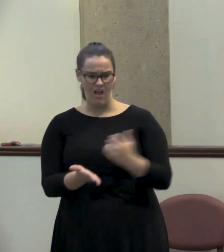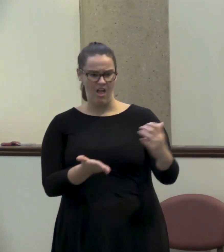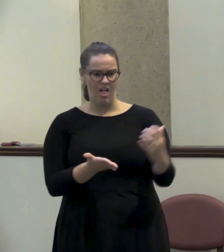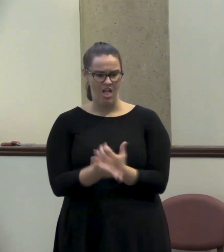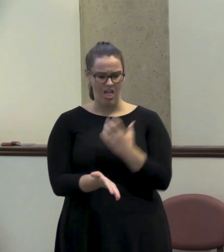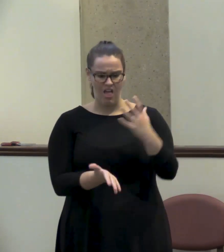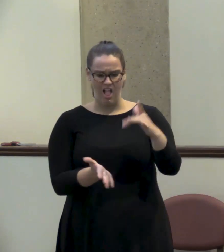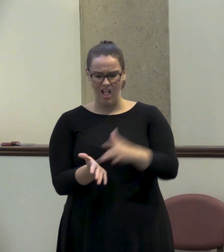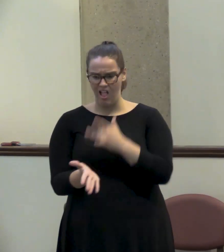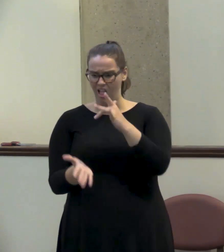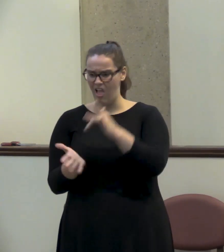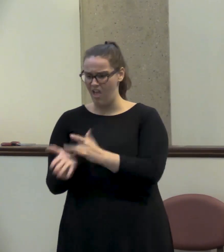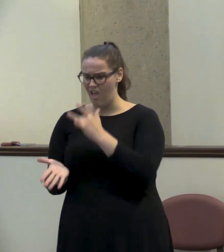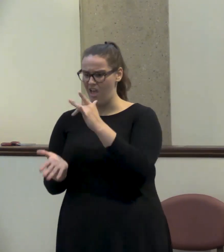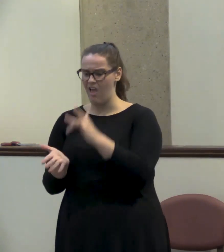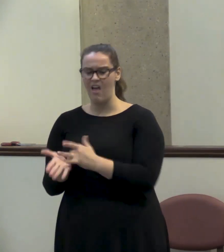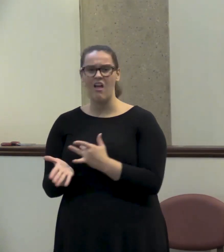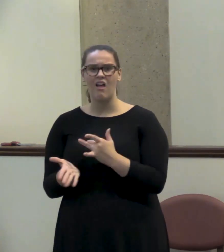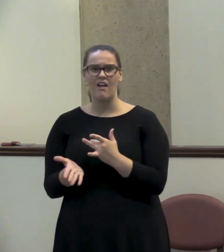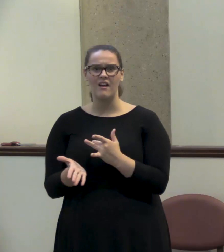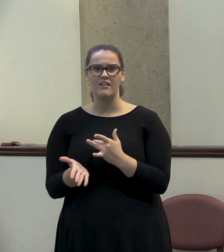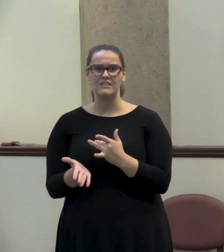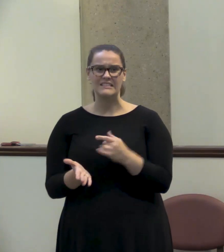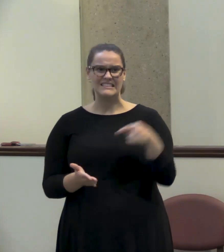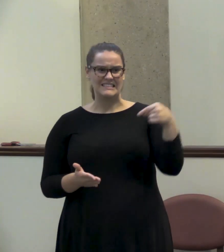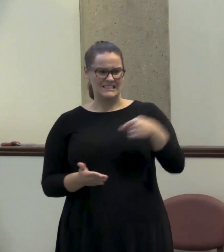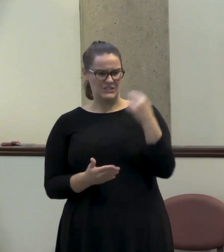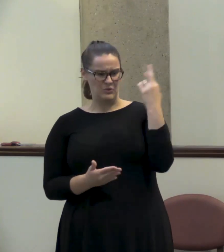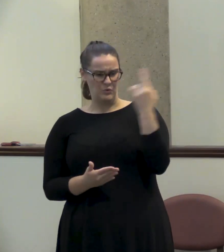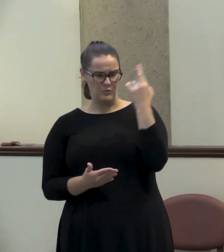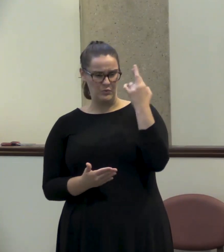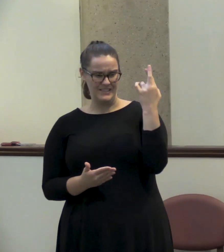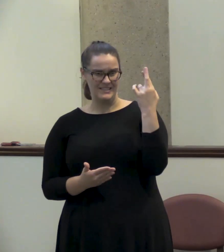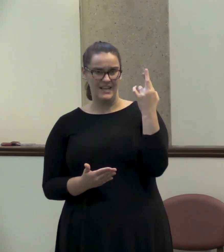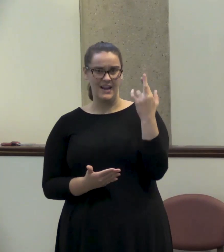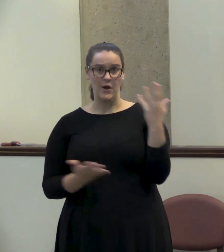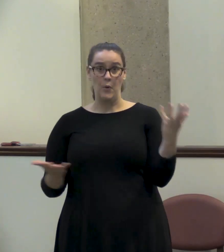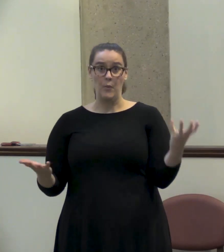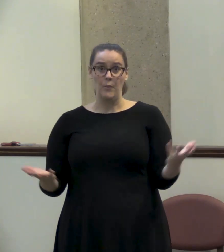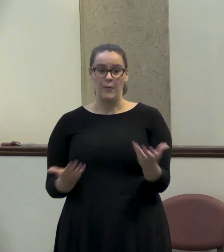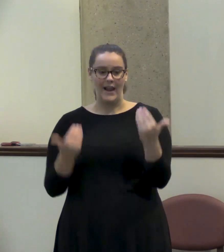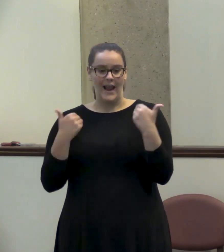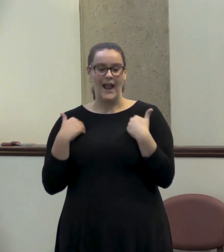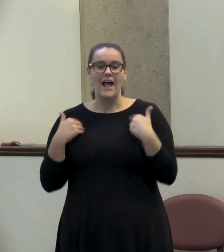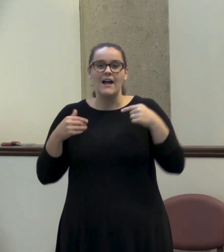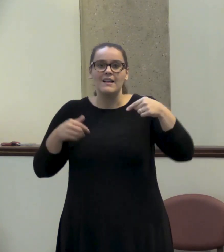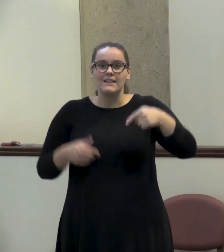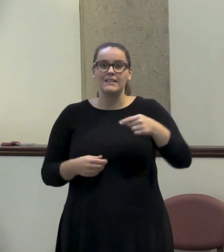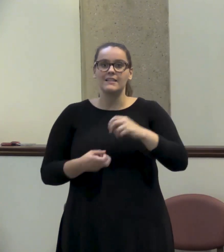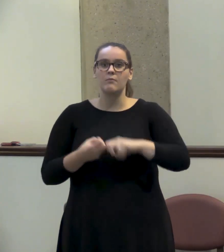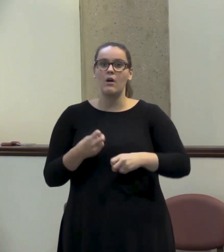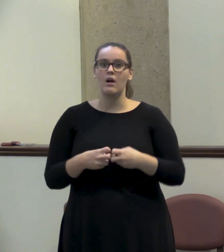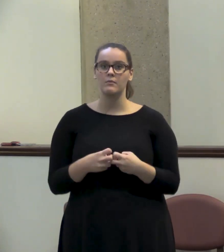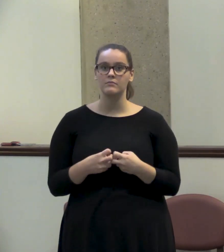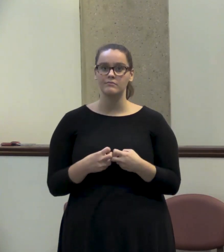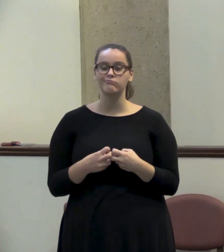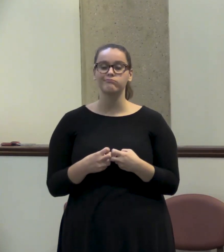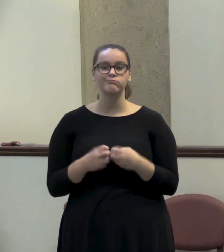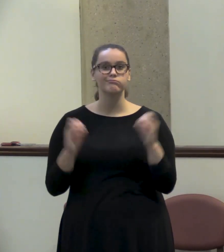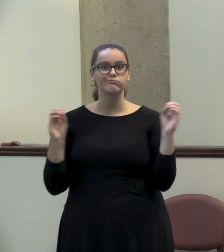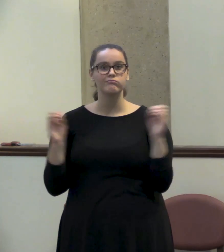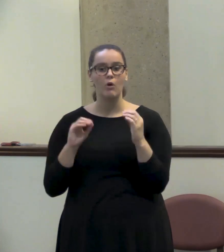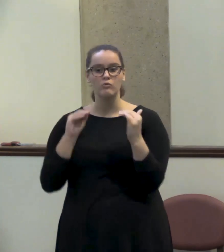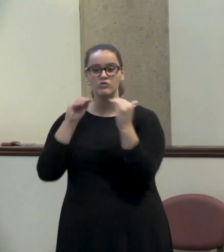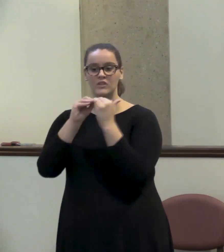exploitive economy that has led to this, to a lot of the social problems, to the lack of jobs and the lack of justice and climate